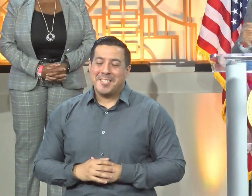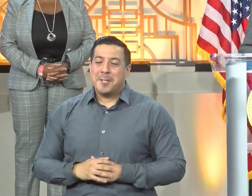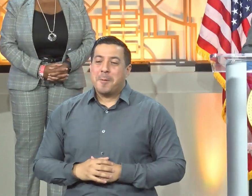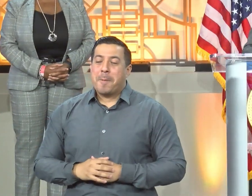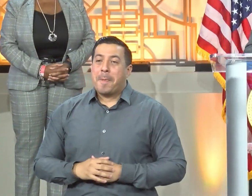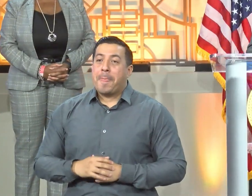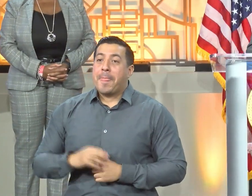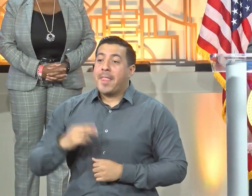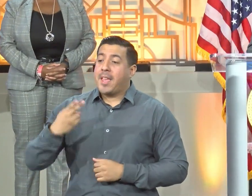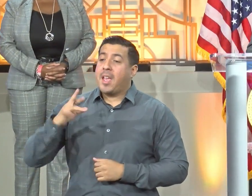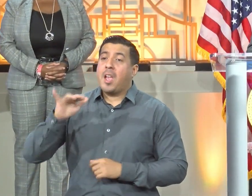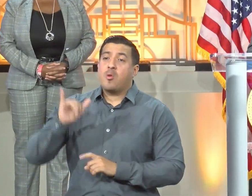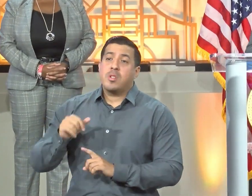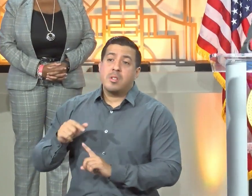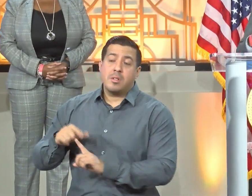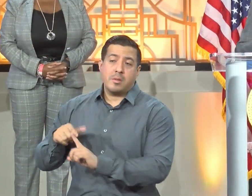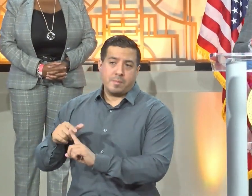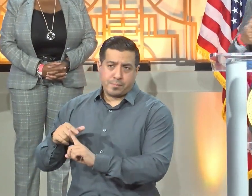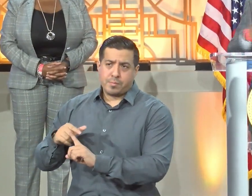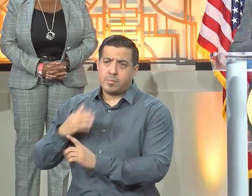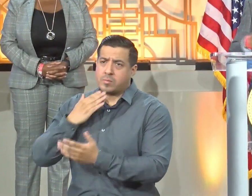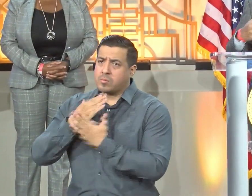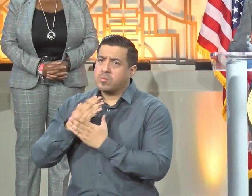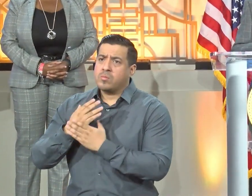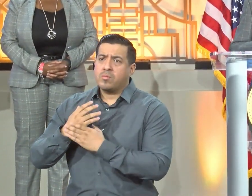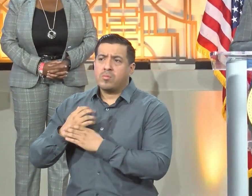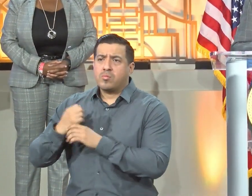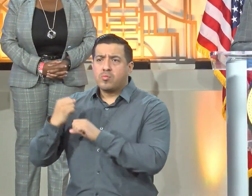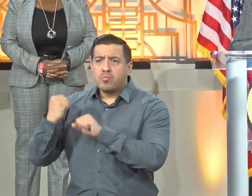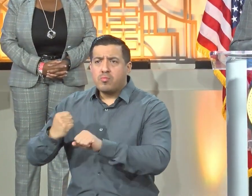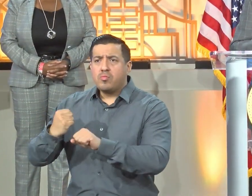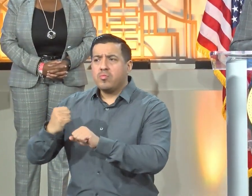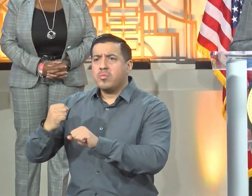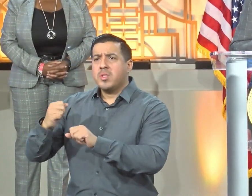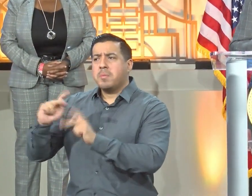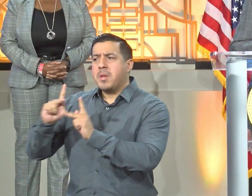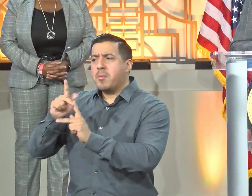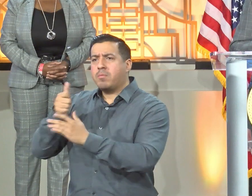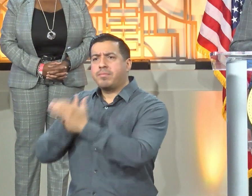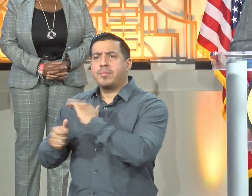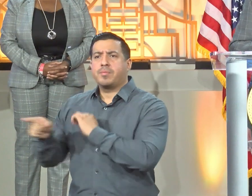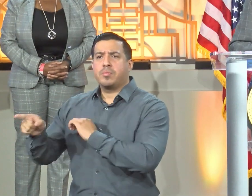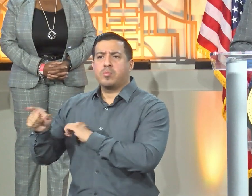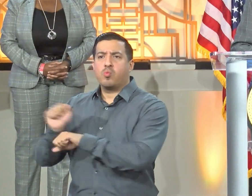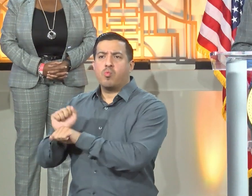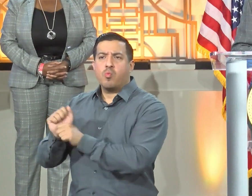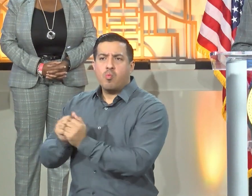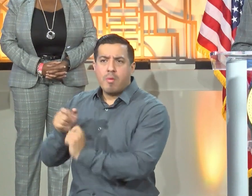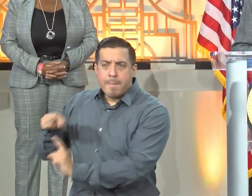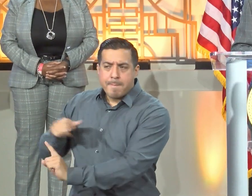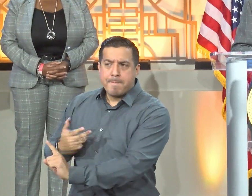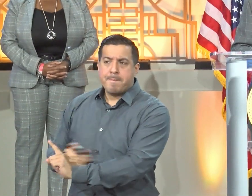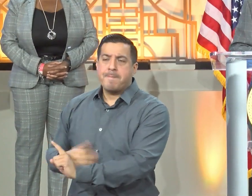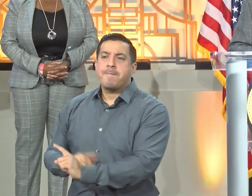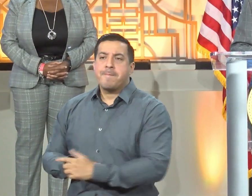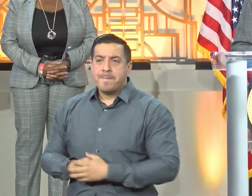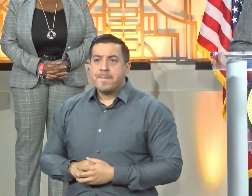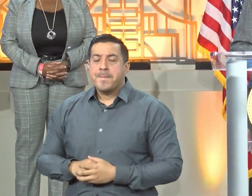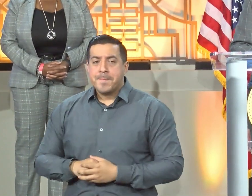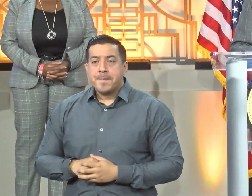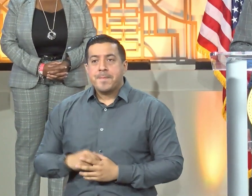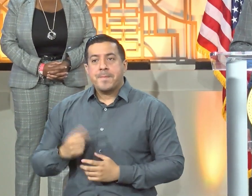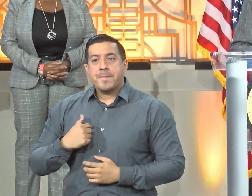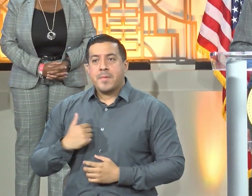But Harry has some strong, capable people under him. And I've